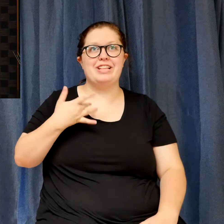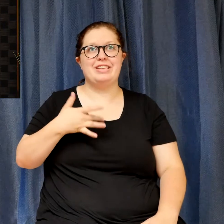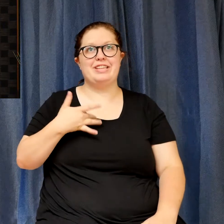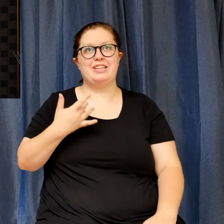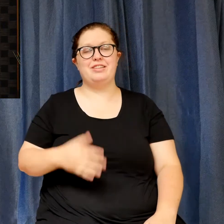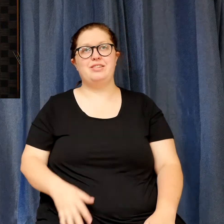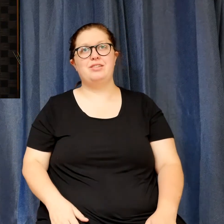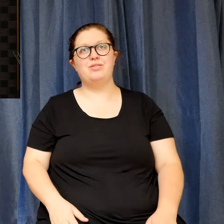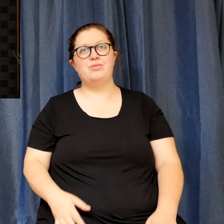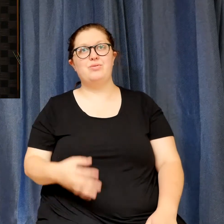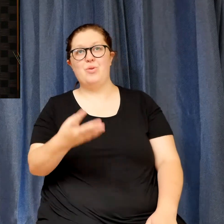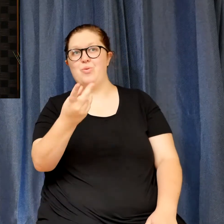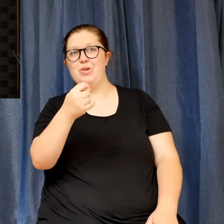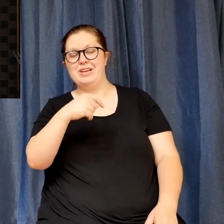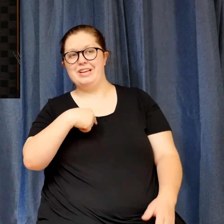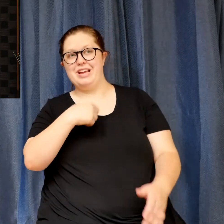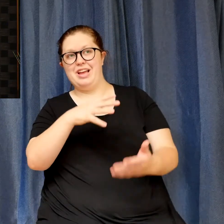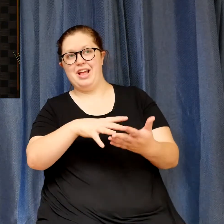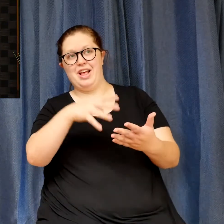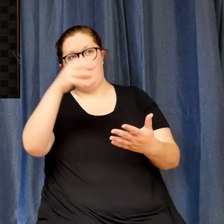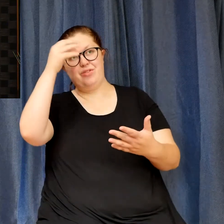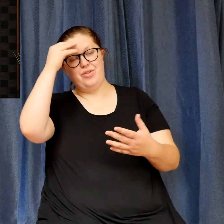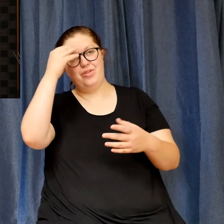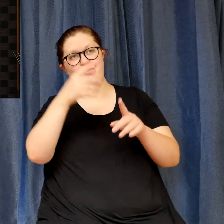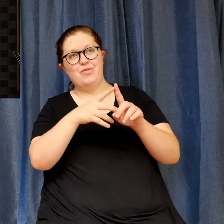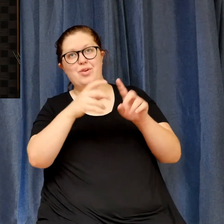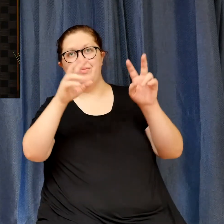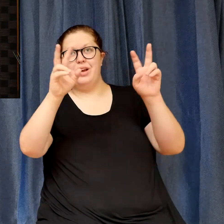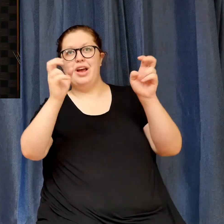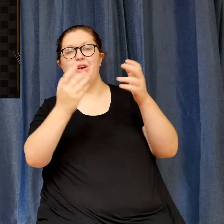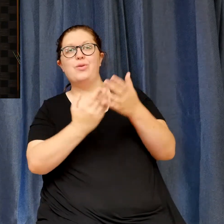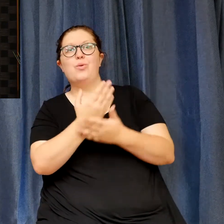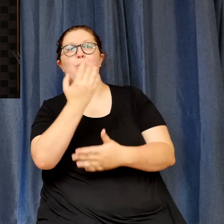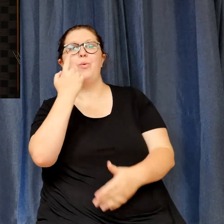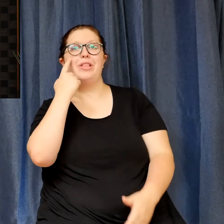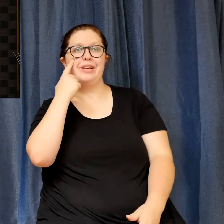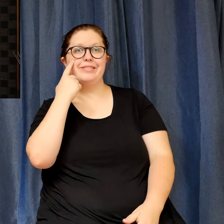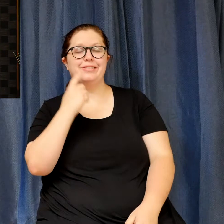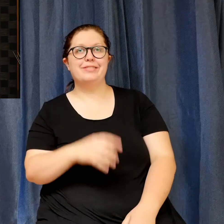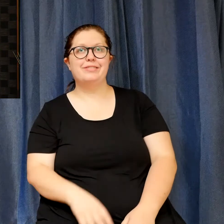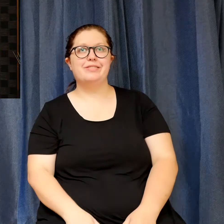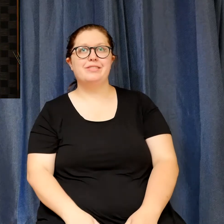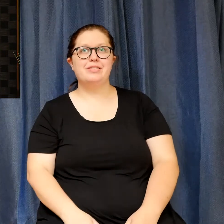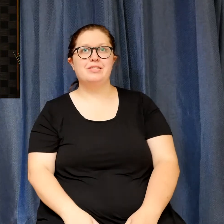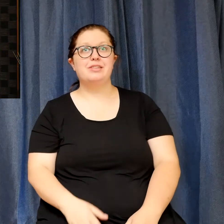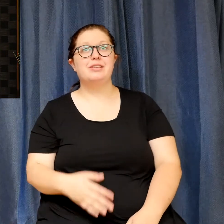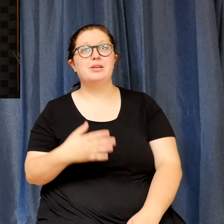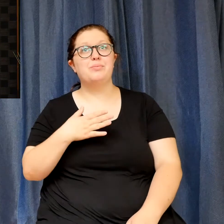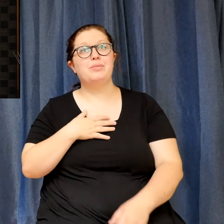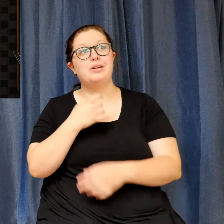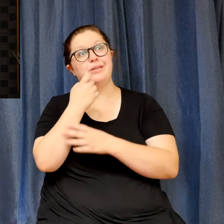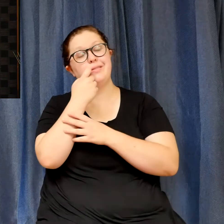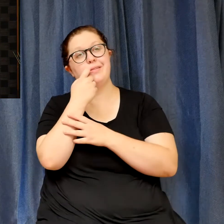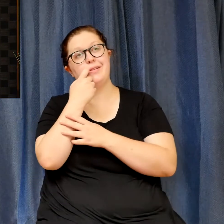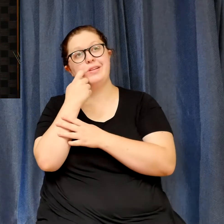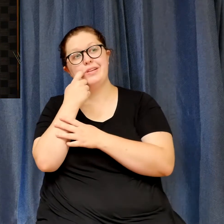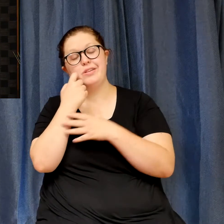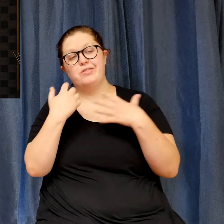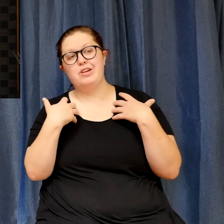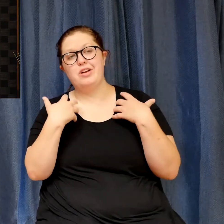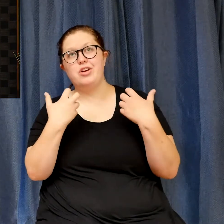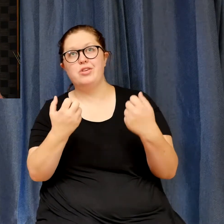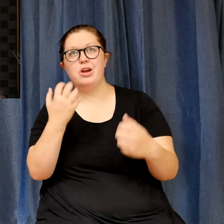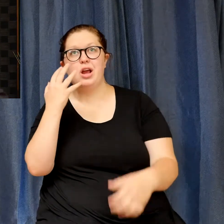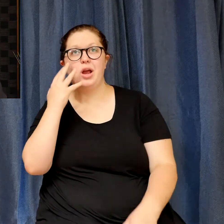very depths of what I had learned in New Thought. When I was going through my addiction recovery